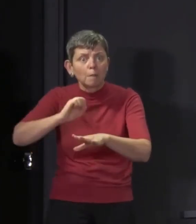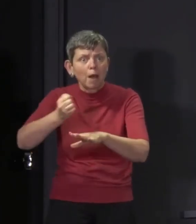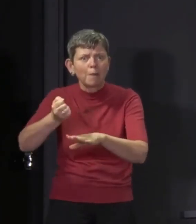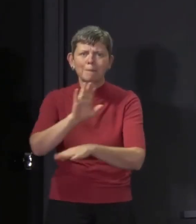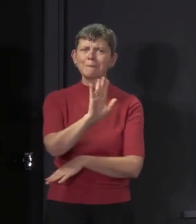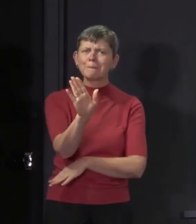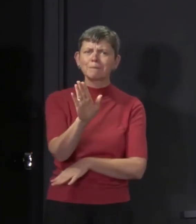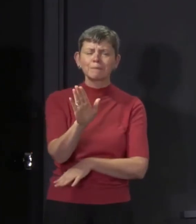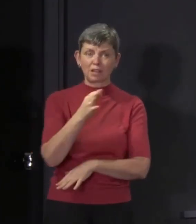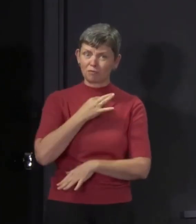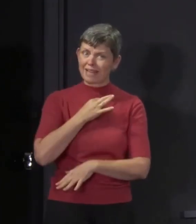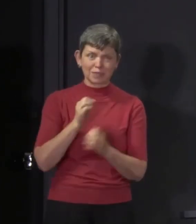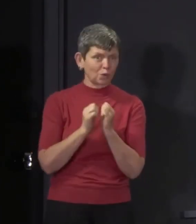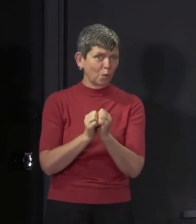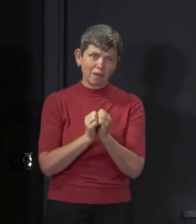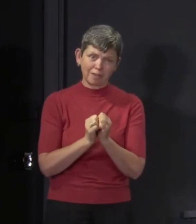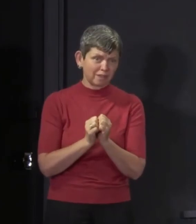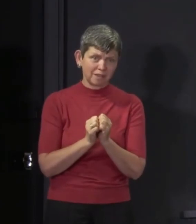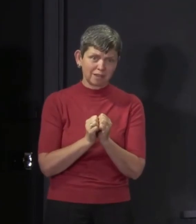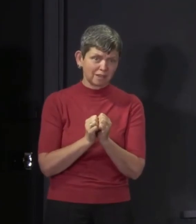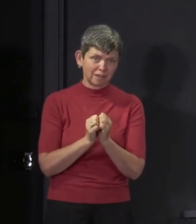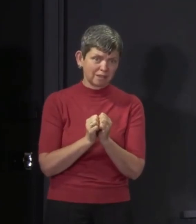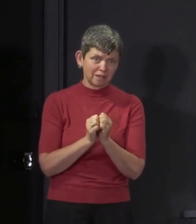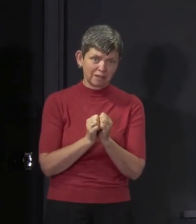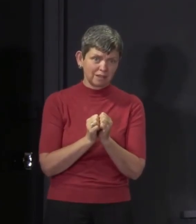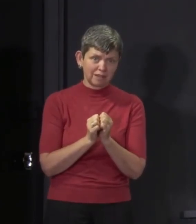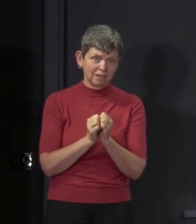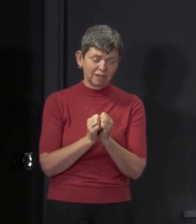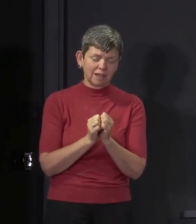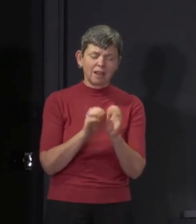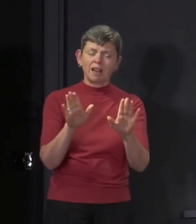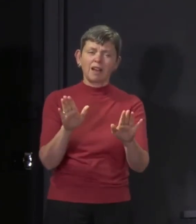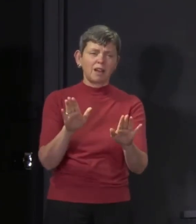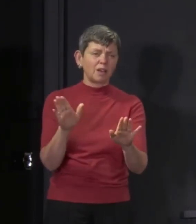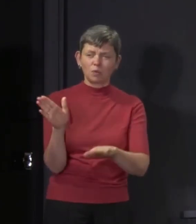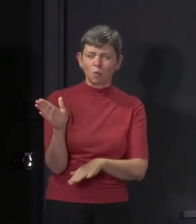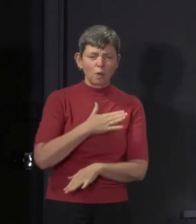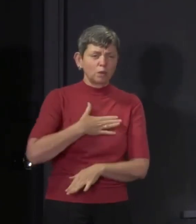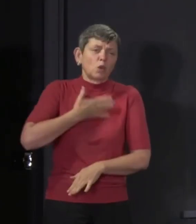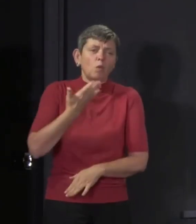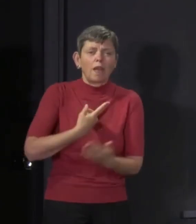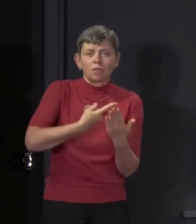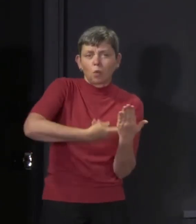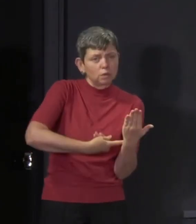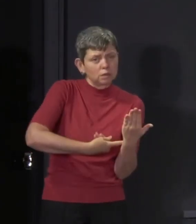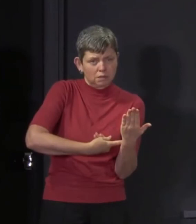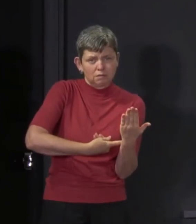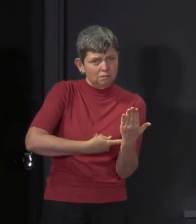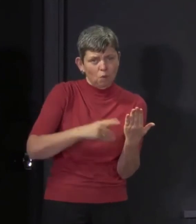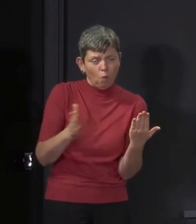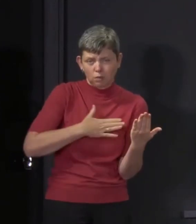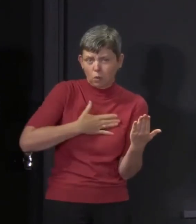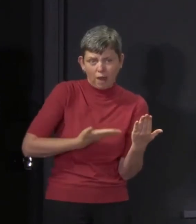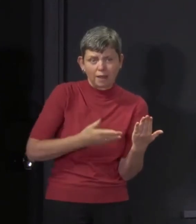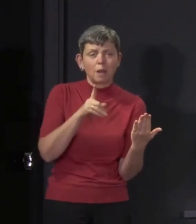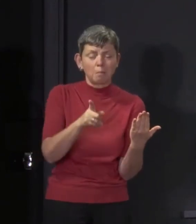not worth the risk. Nobody likes the fact that these restrictions have to be in place, but they are vital to protecting all of us